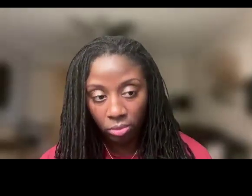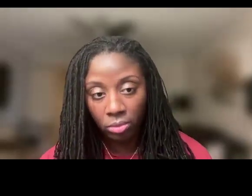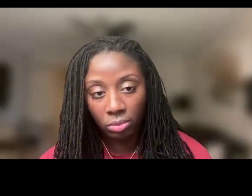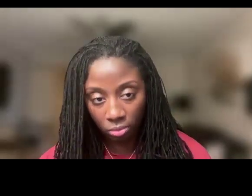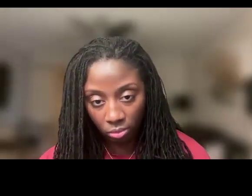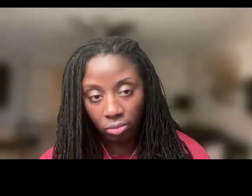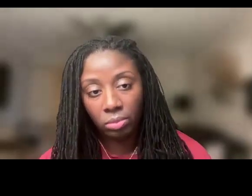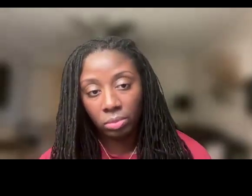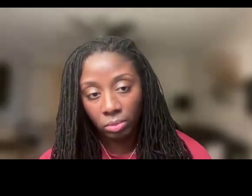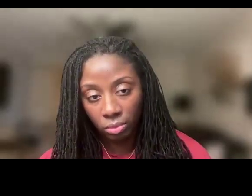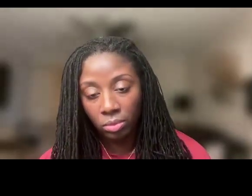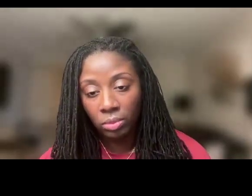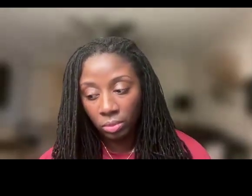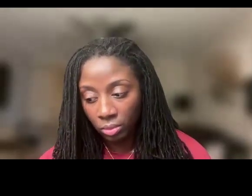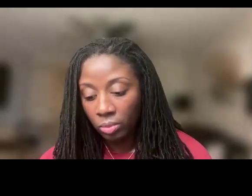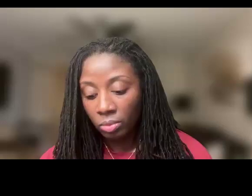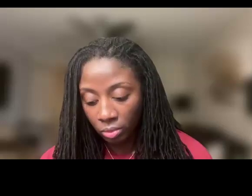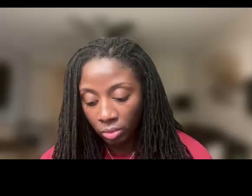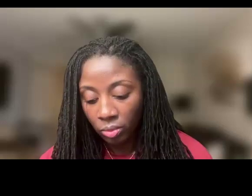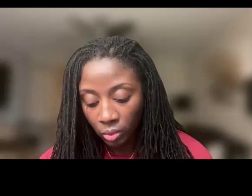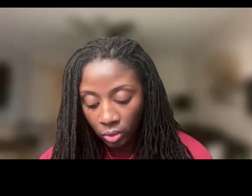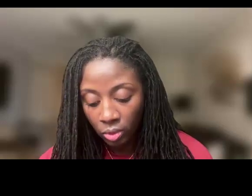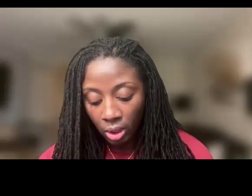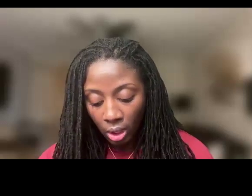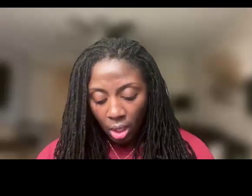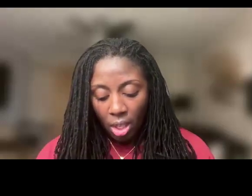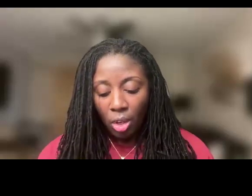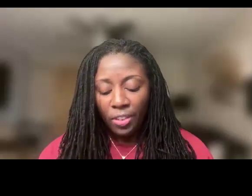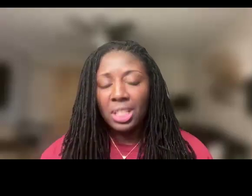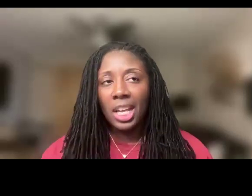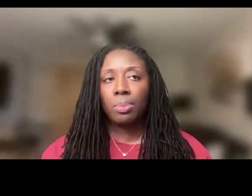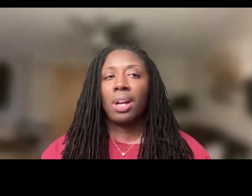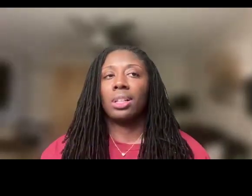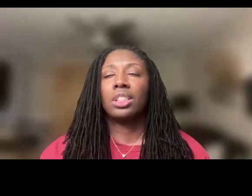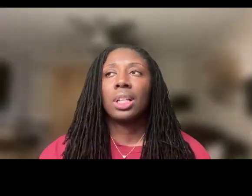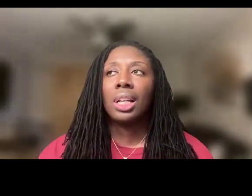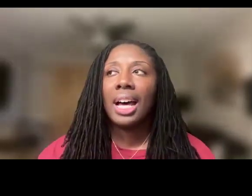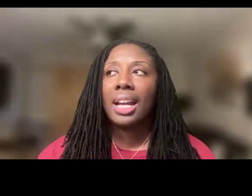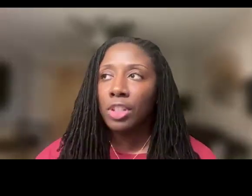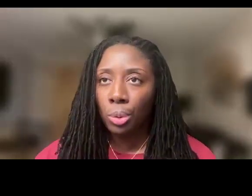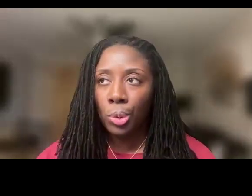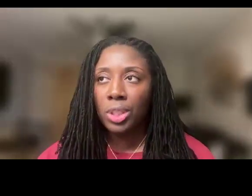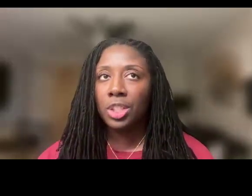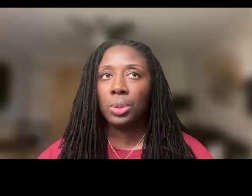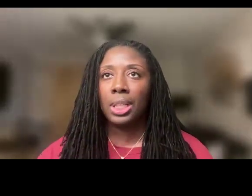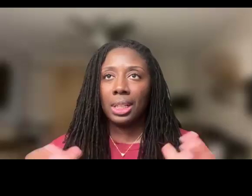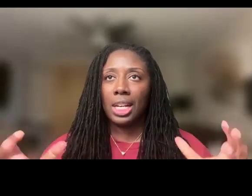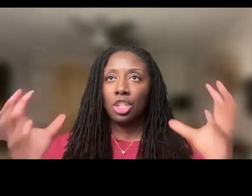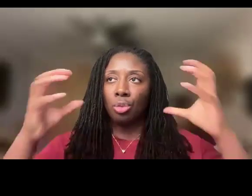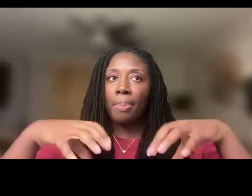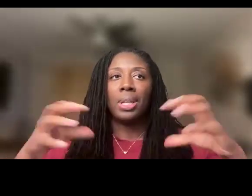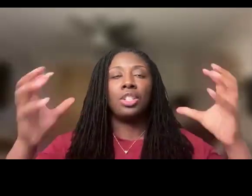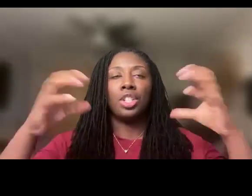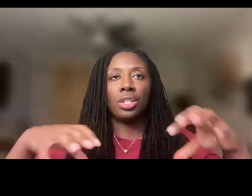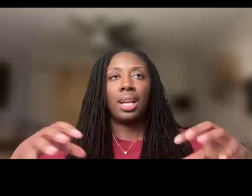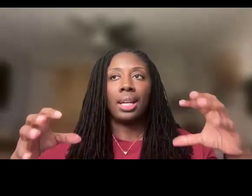something else? What can I do to kind of reverse the situation? So if it's a tech product, there's a lot of different tools that you can kind